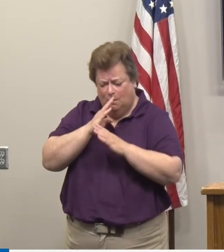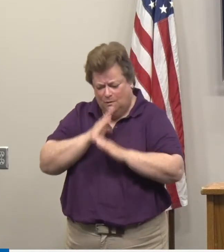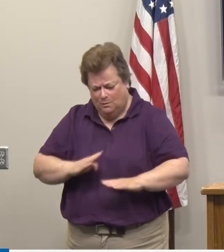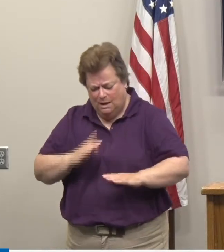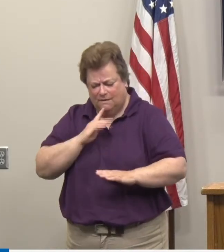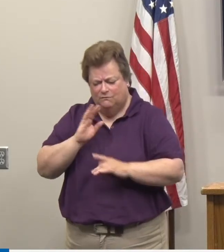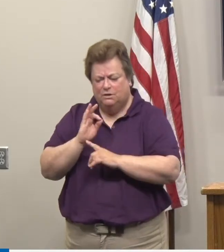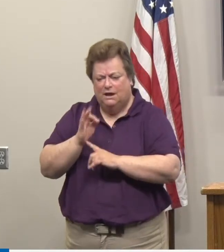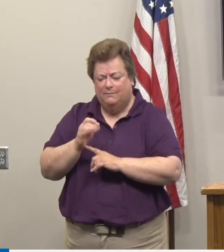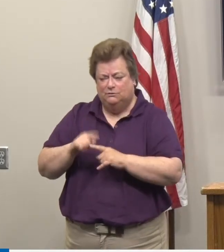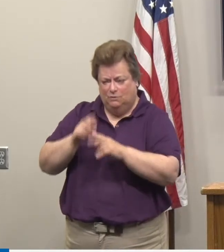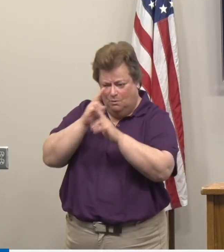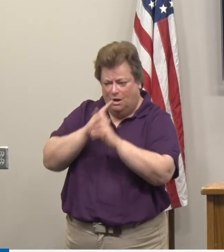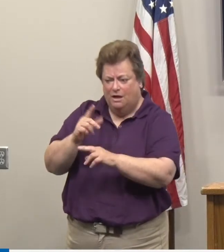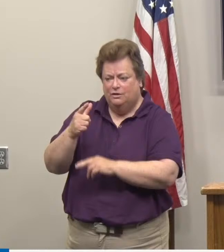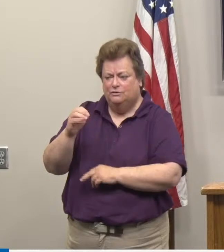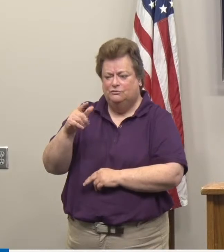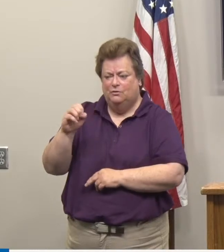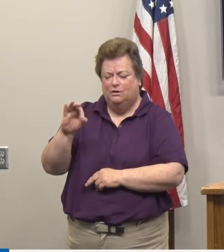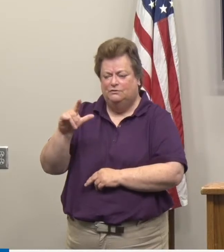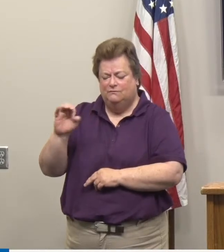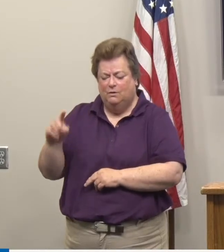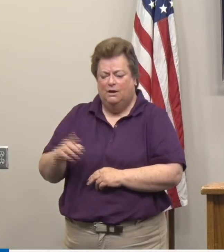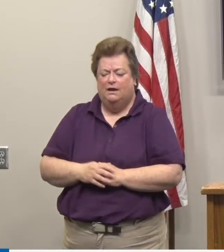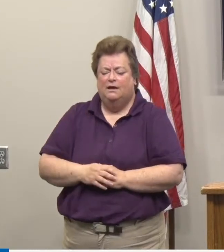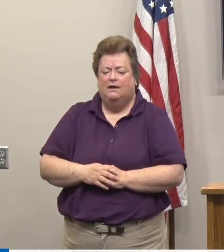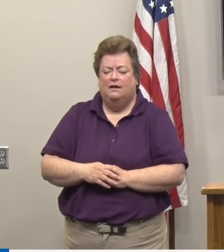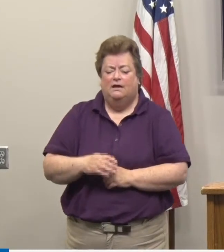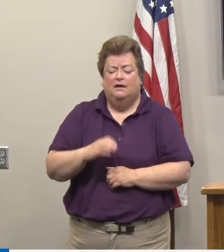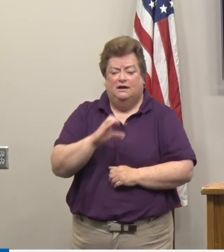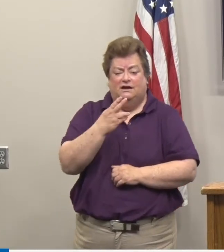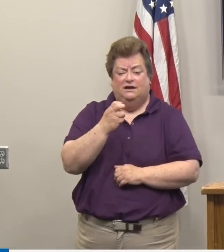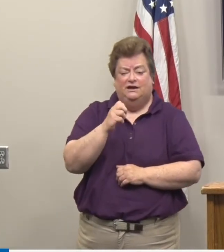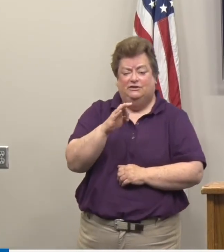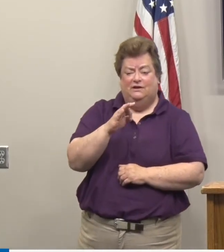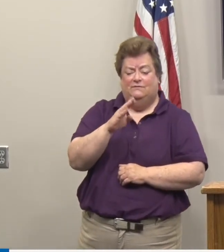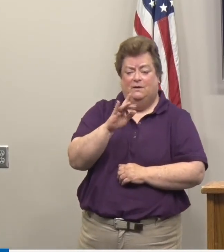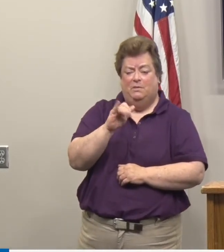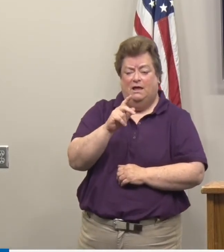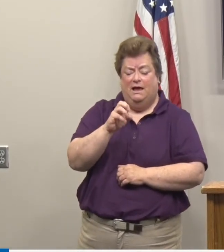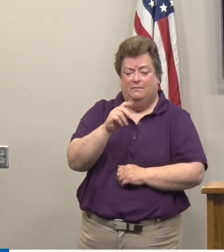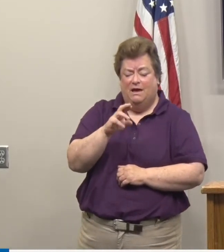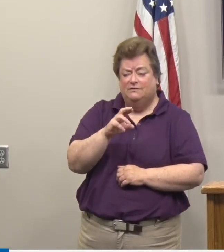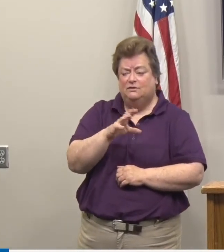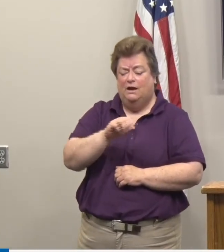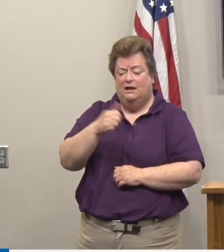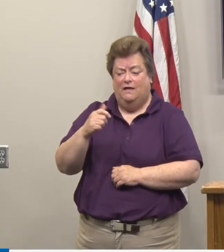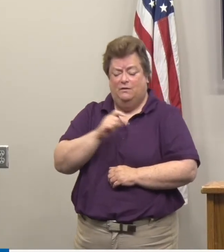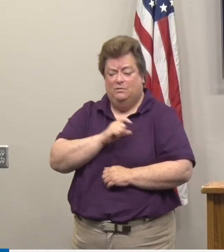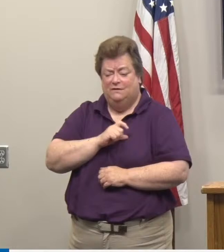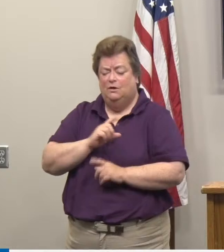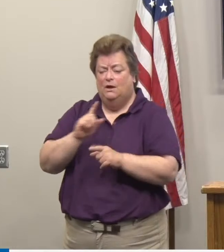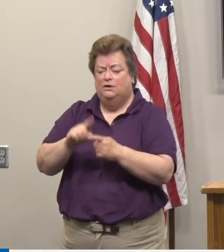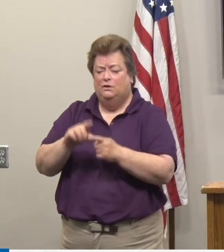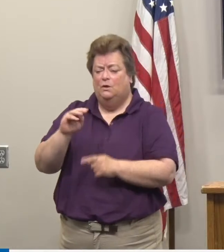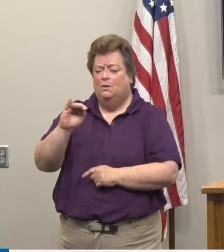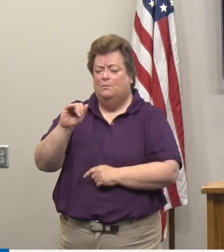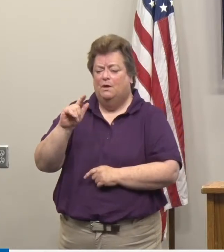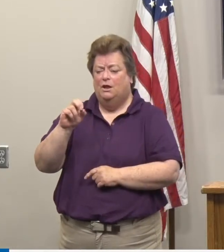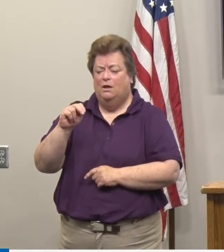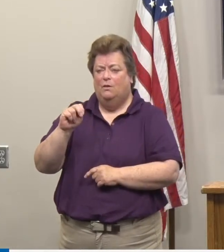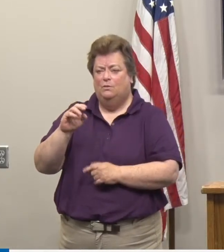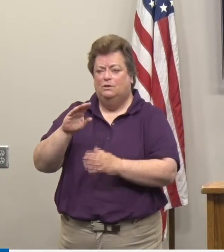Floyd. Chief Blymeister and officers of the Lincoln Police Department also joined a community event at the Malone today to